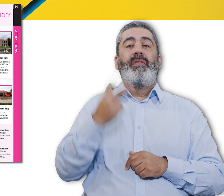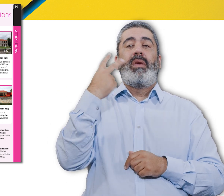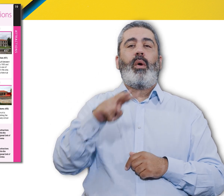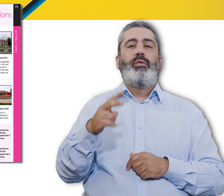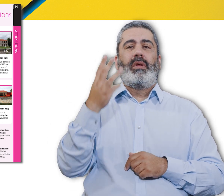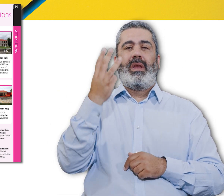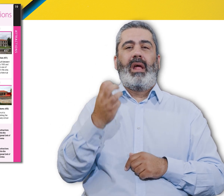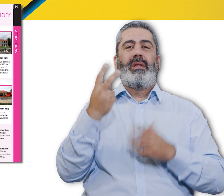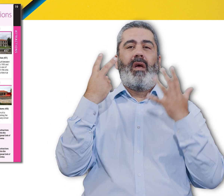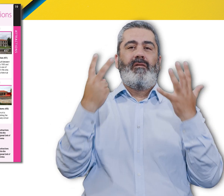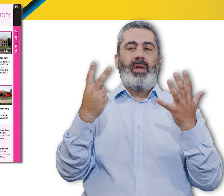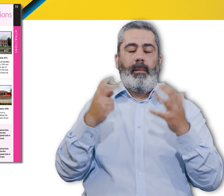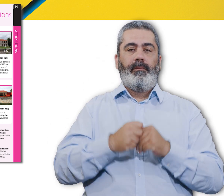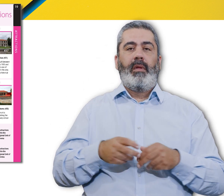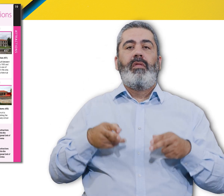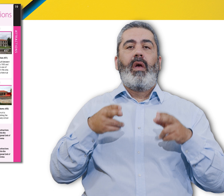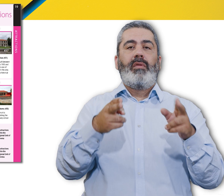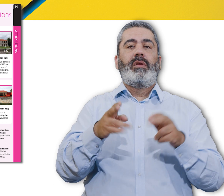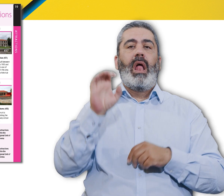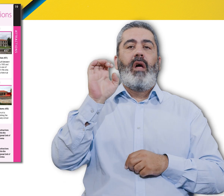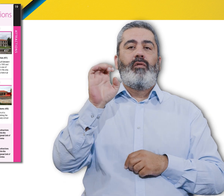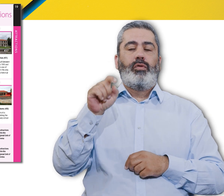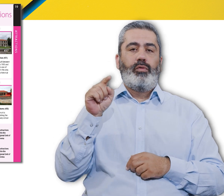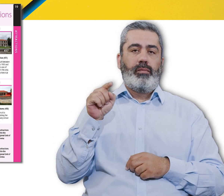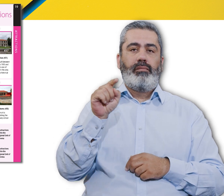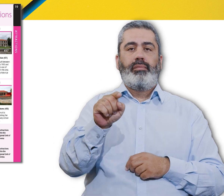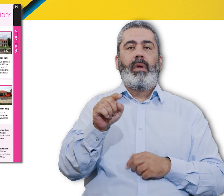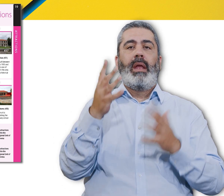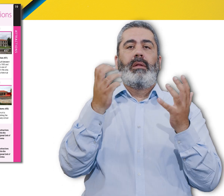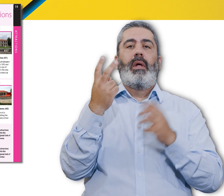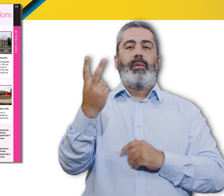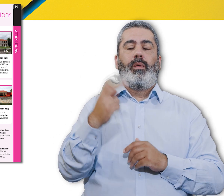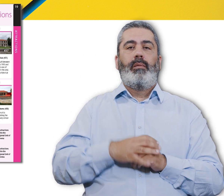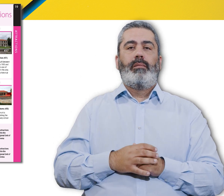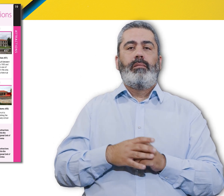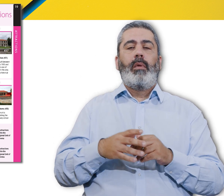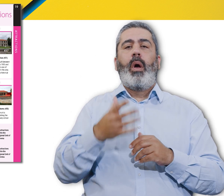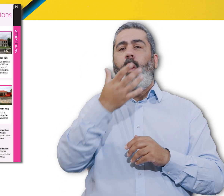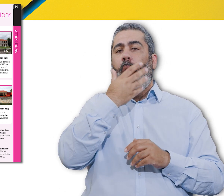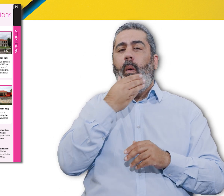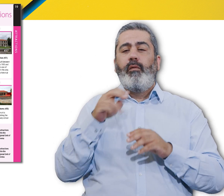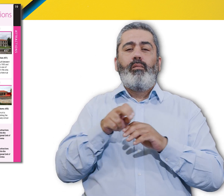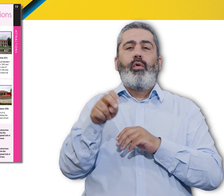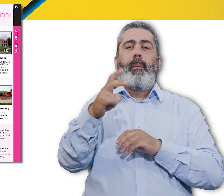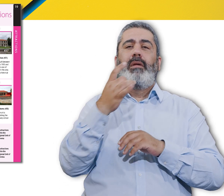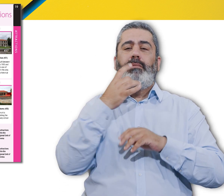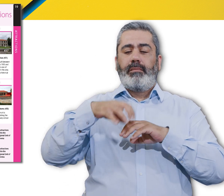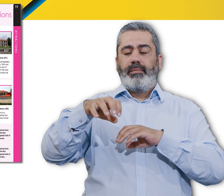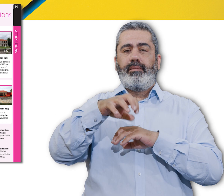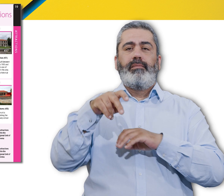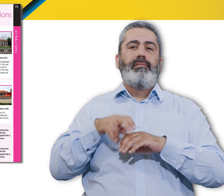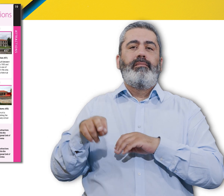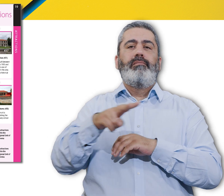number 237, location: Lefatopo, number 92. A paved path leads to a panoramic viewpoint